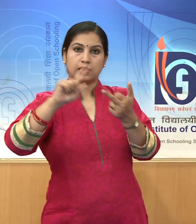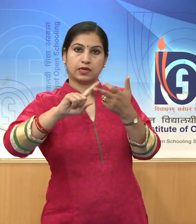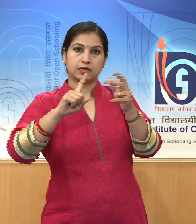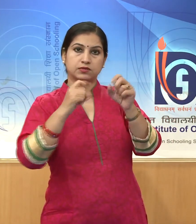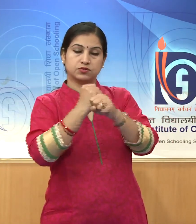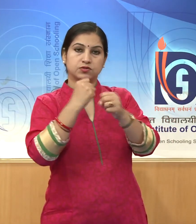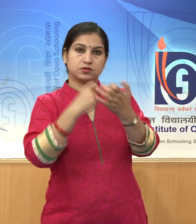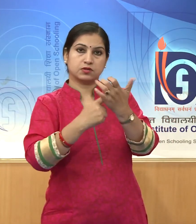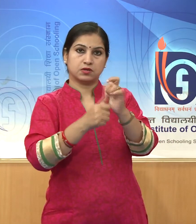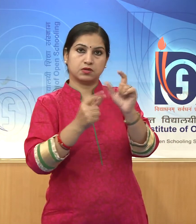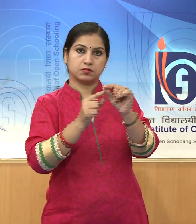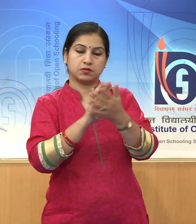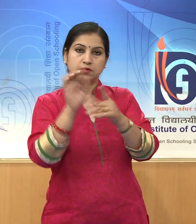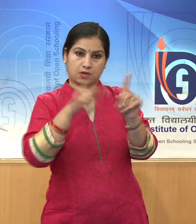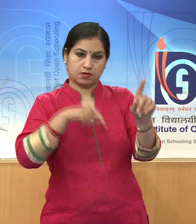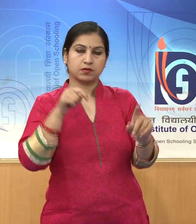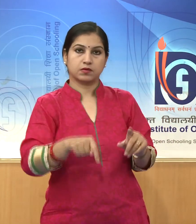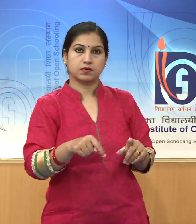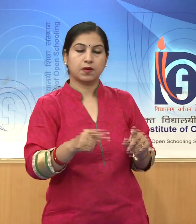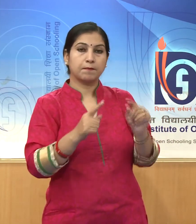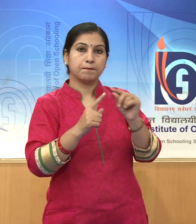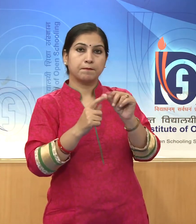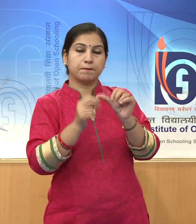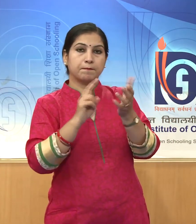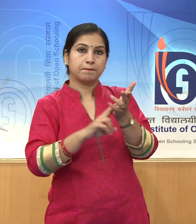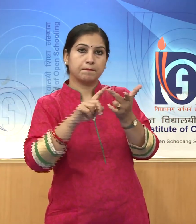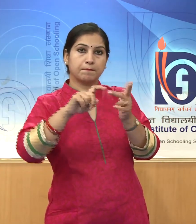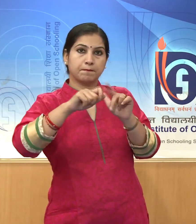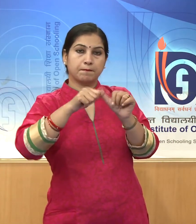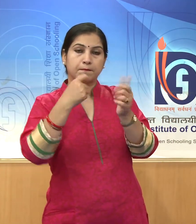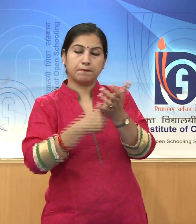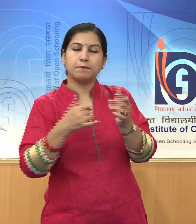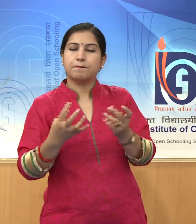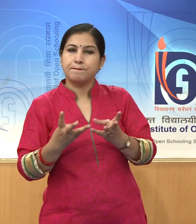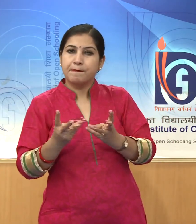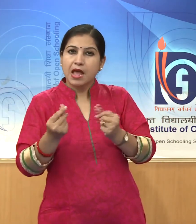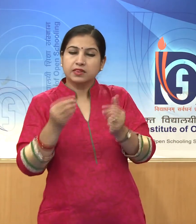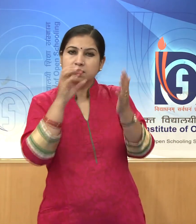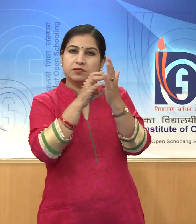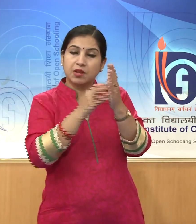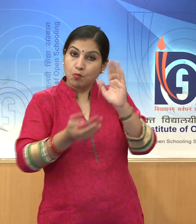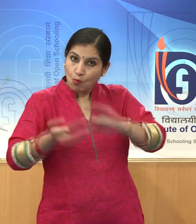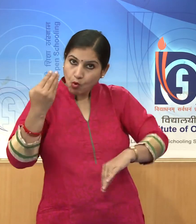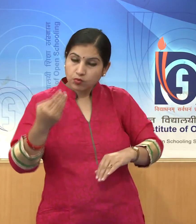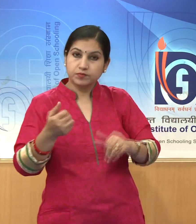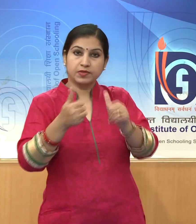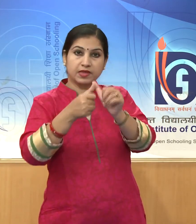Panikkar used mathematical symbols, Arabic